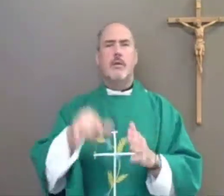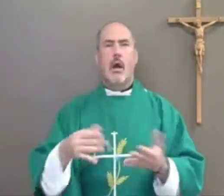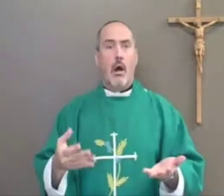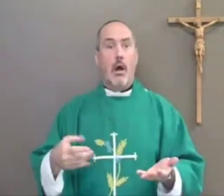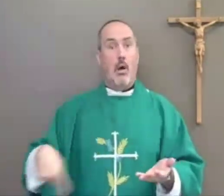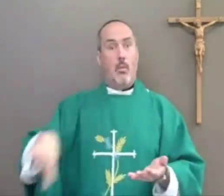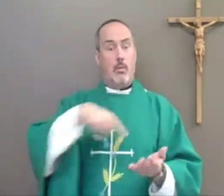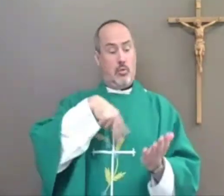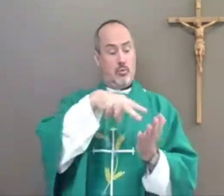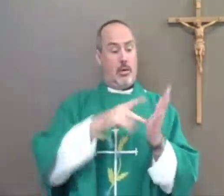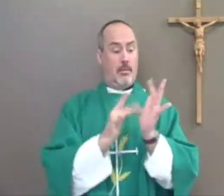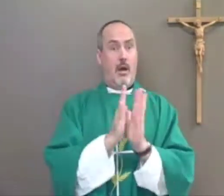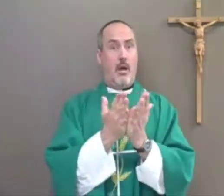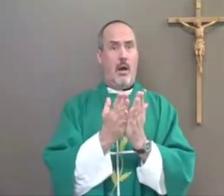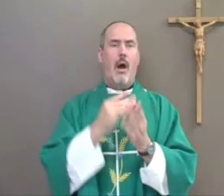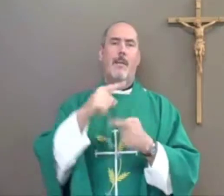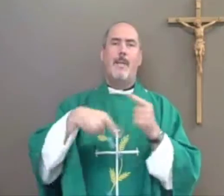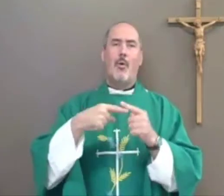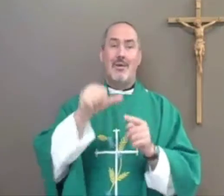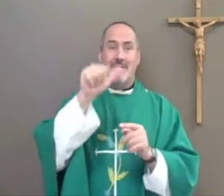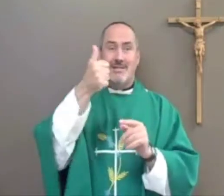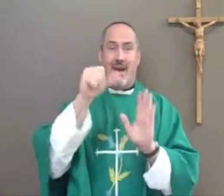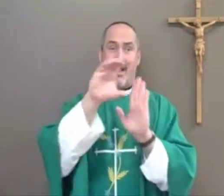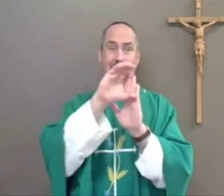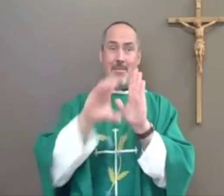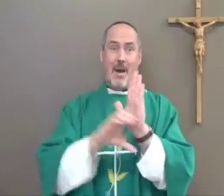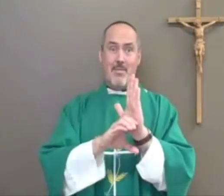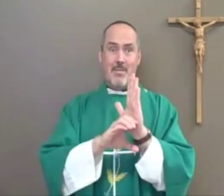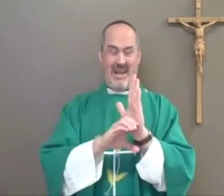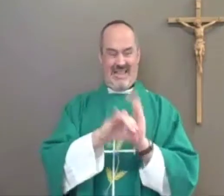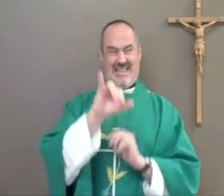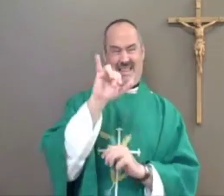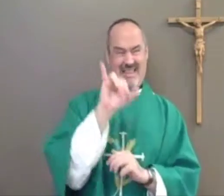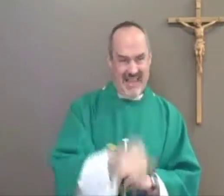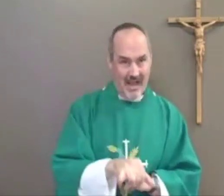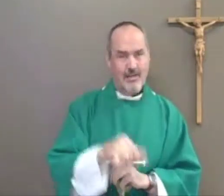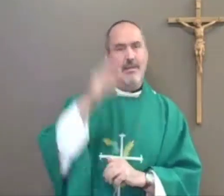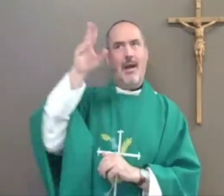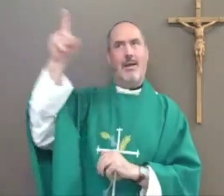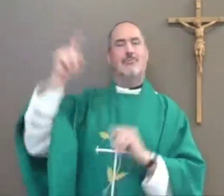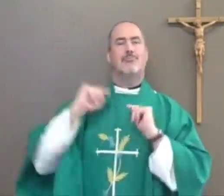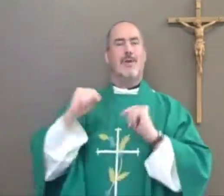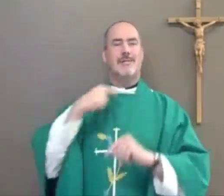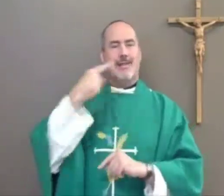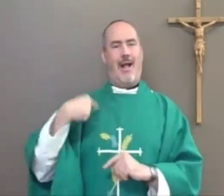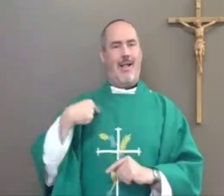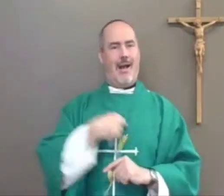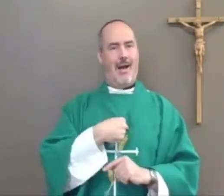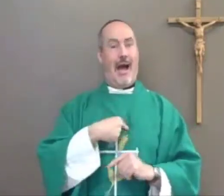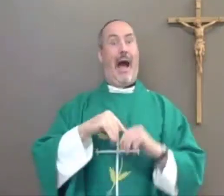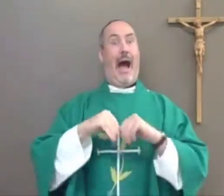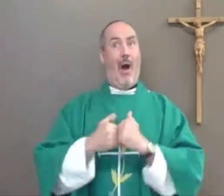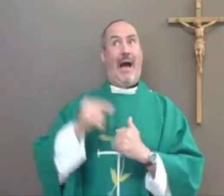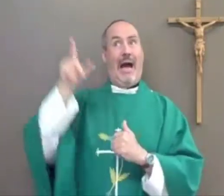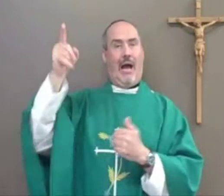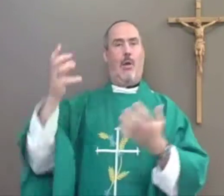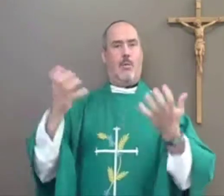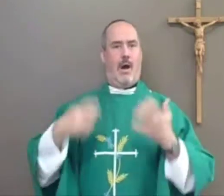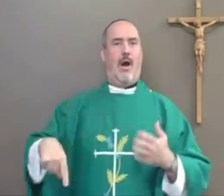For example, if we're reading the Bible and reading something about the Ten Commandments, well, that's God communicating